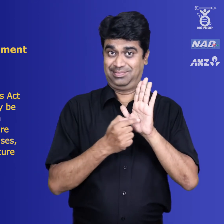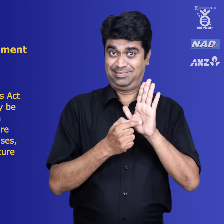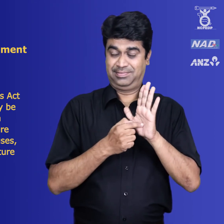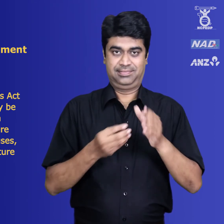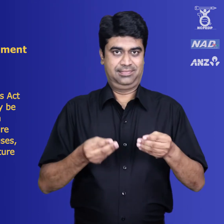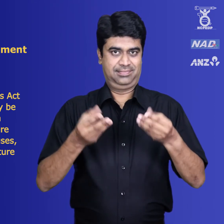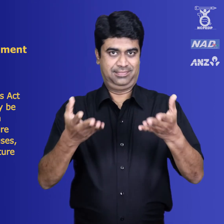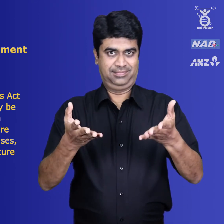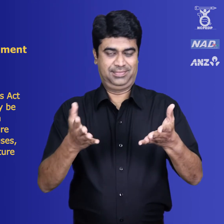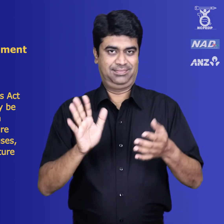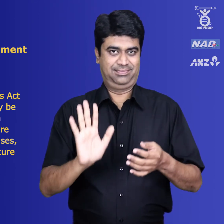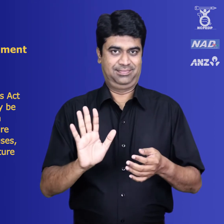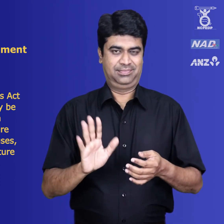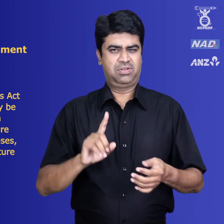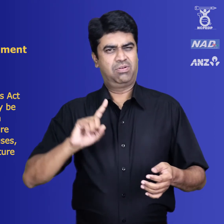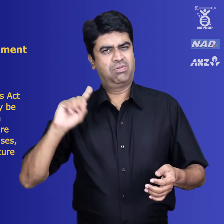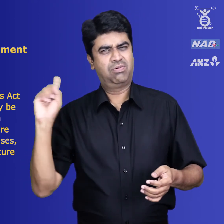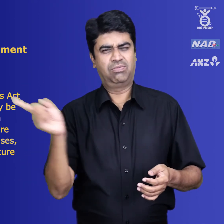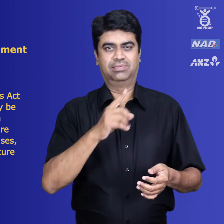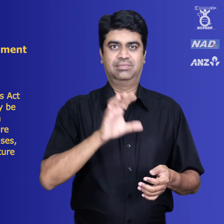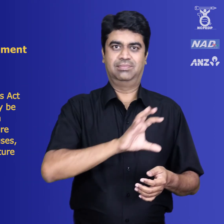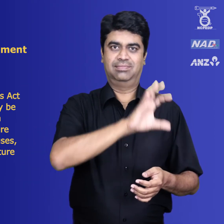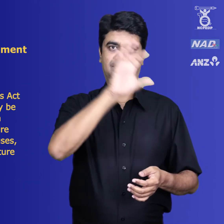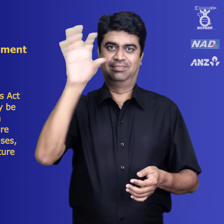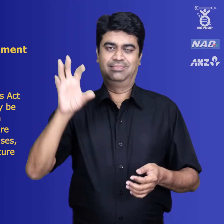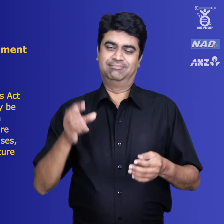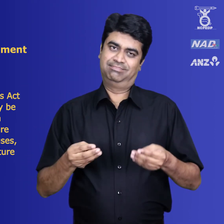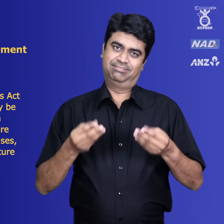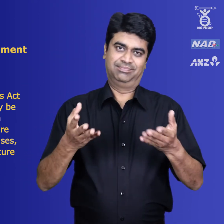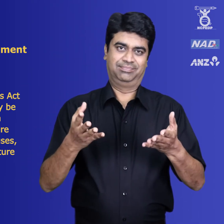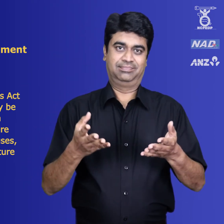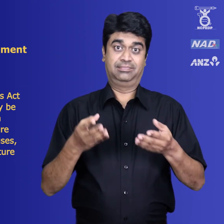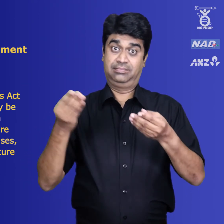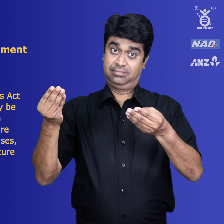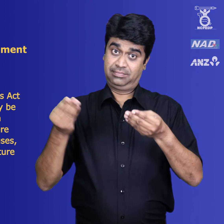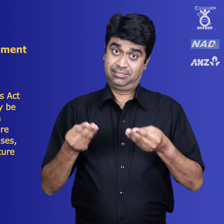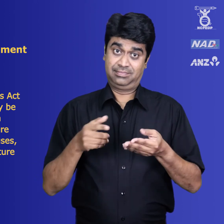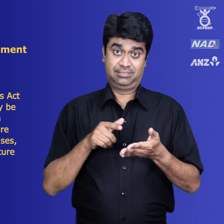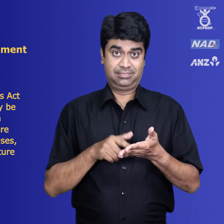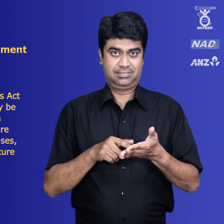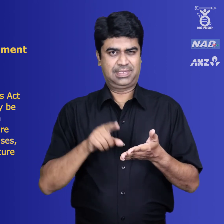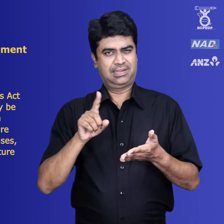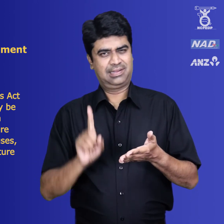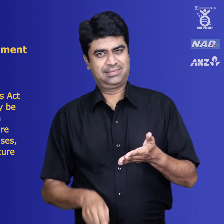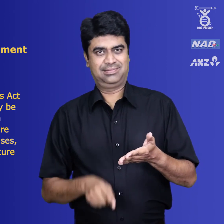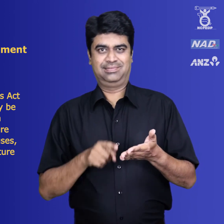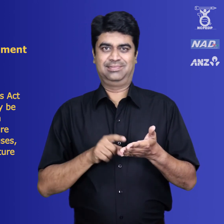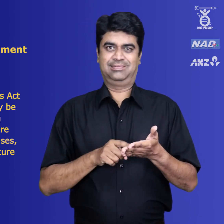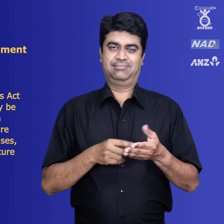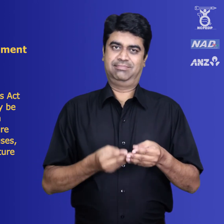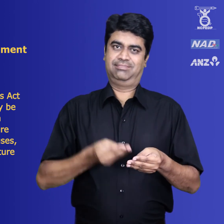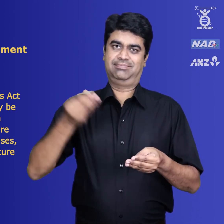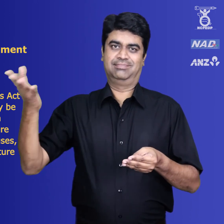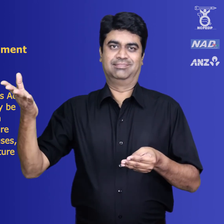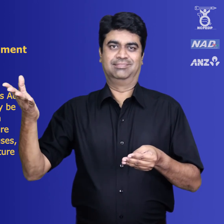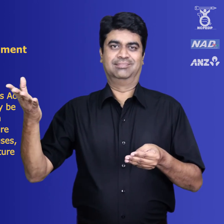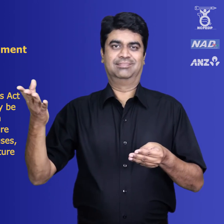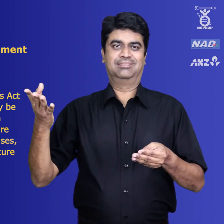Every rule made by the state government under this Act shall be laid as soon as may be after it is made